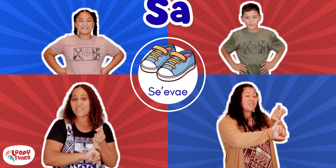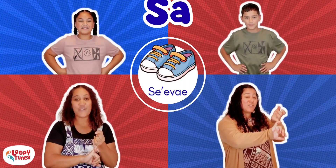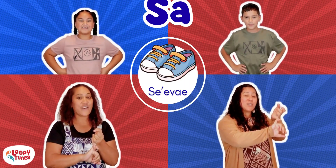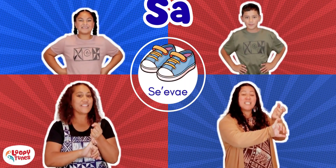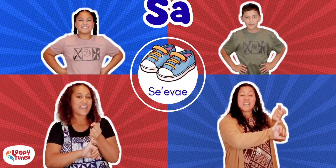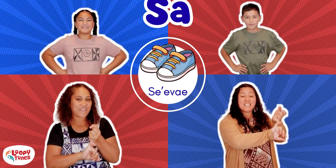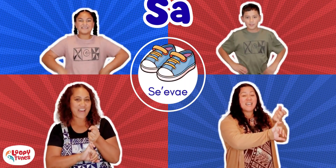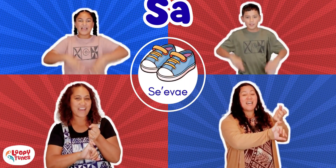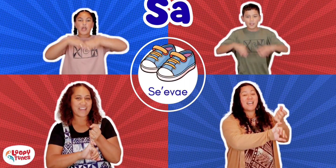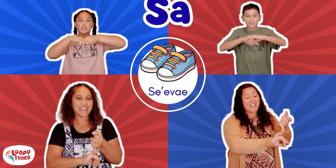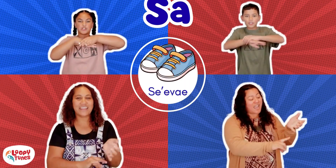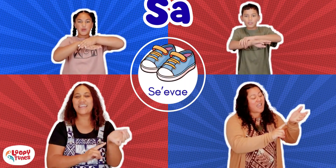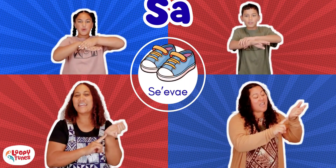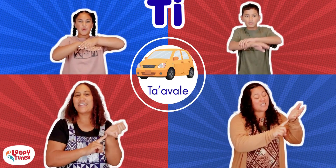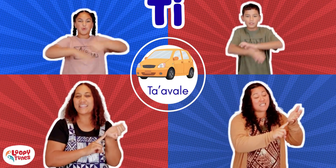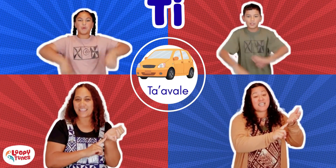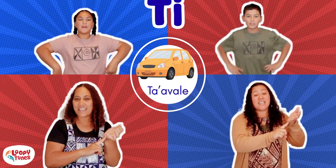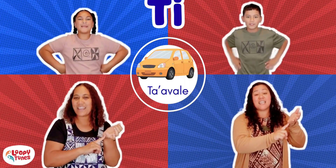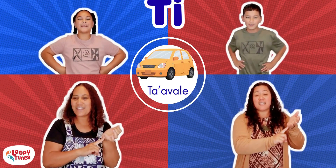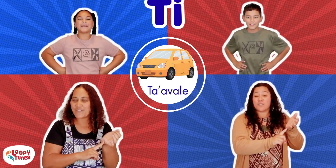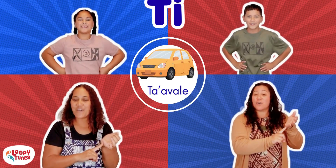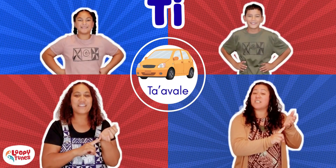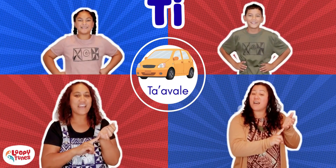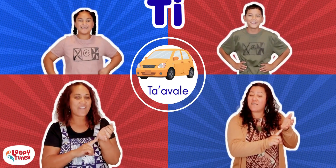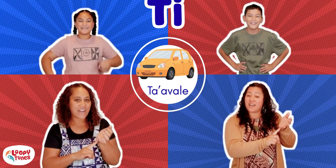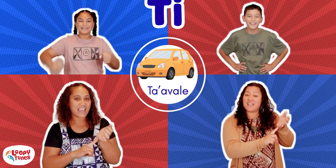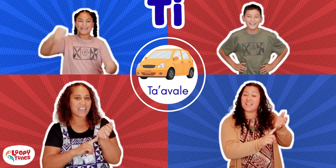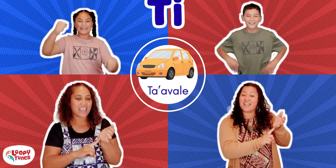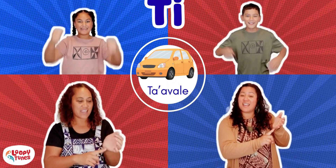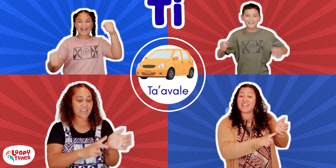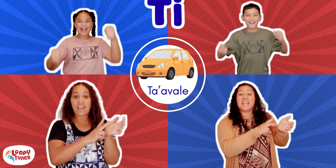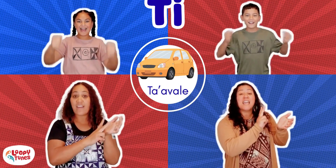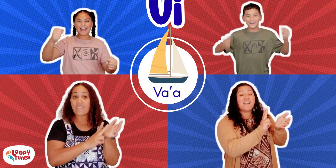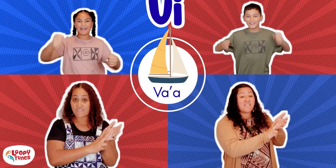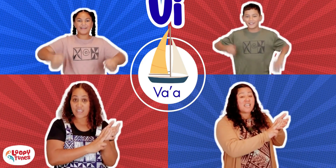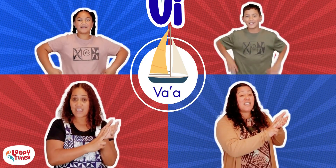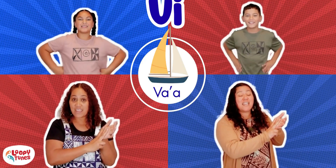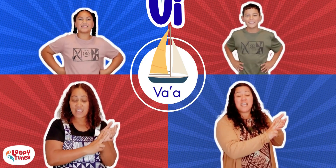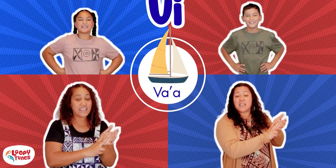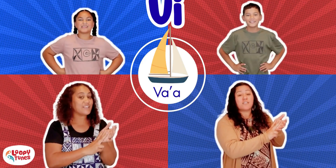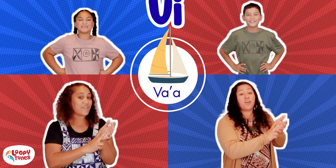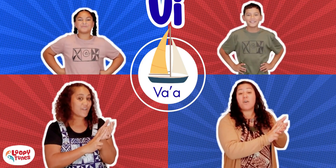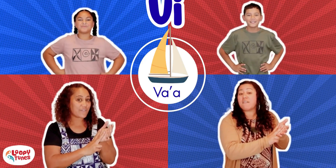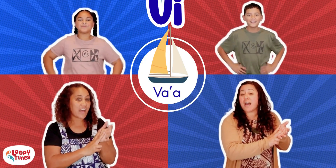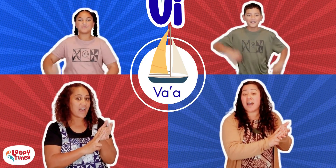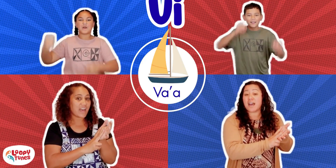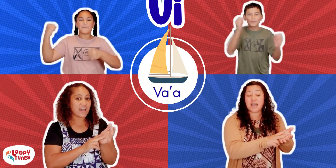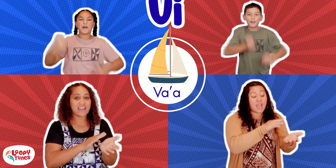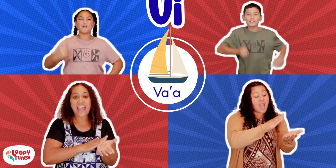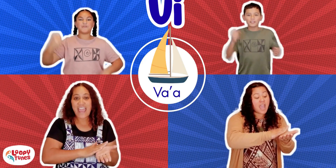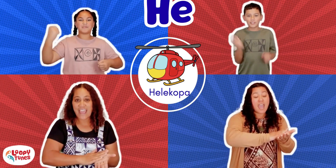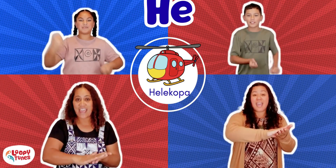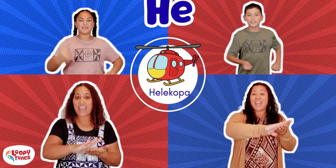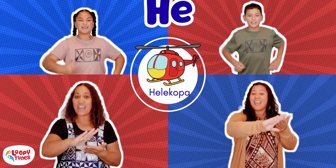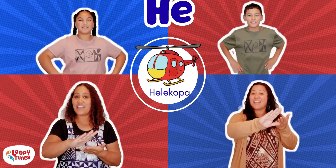for se'evai. T is for ta'avale. B is for va'a. He is